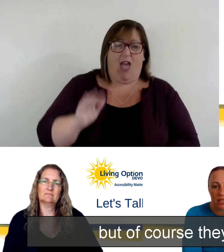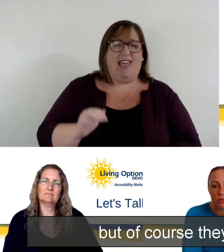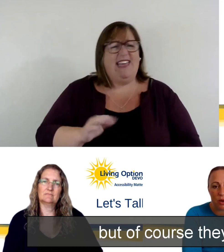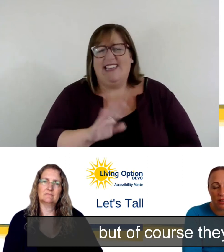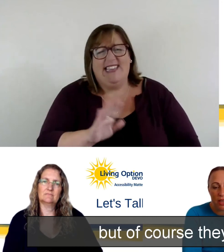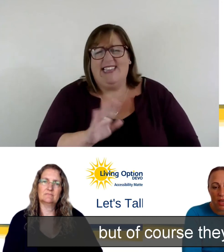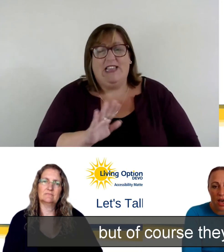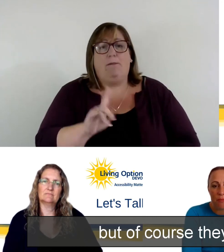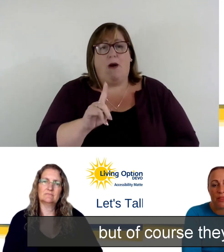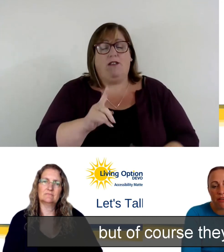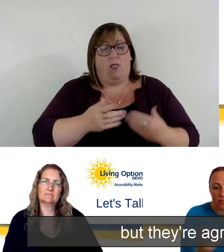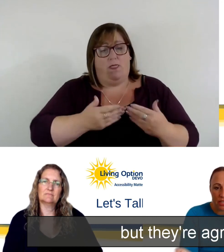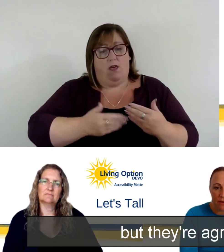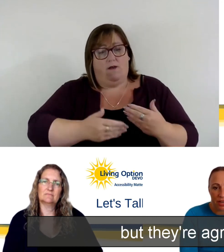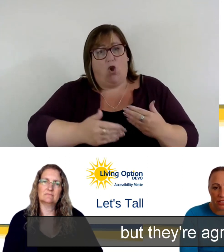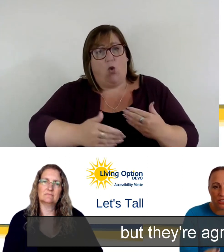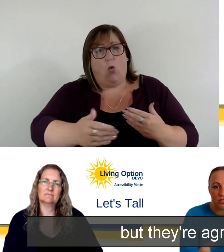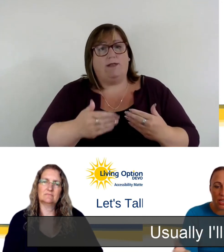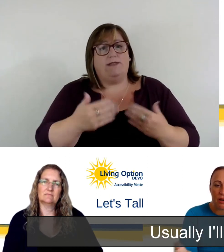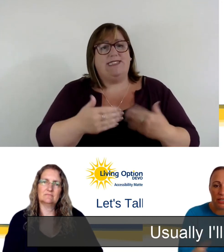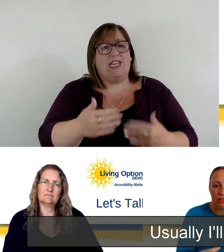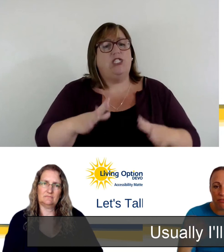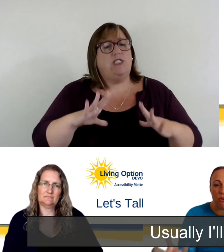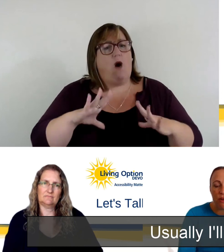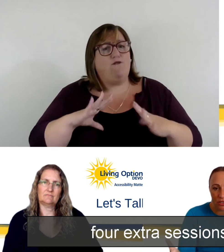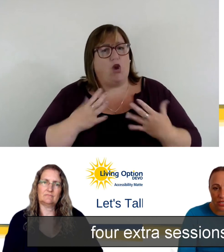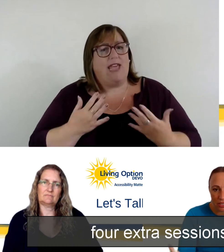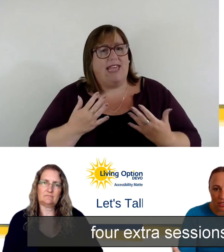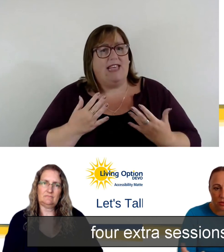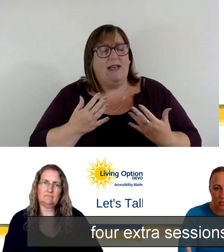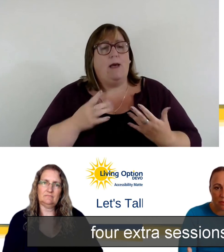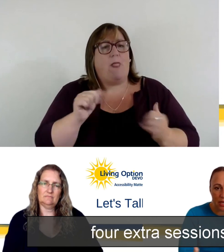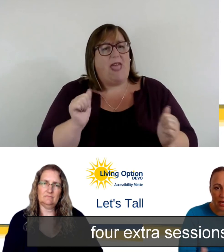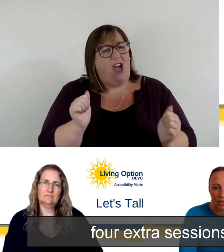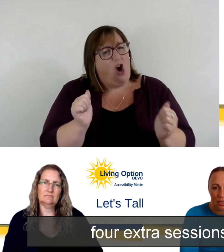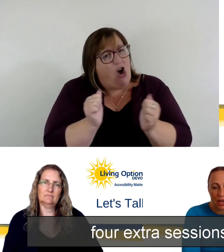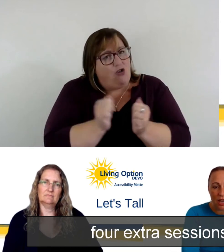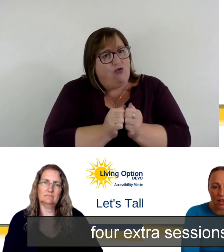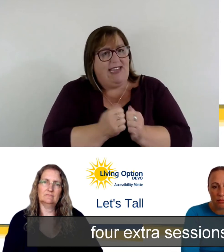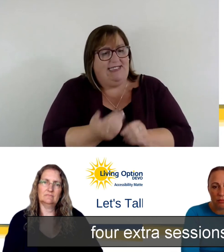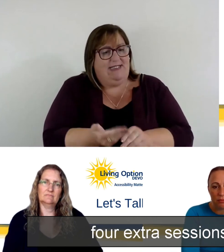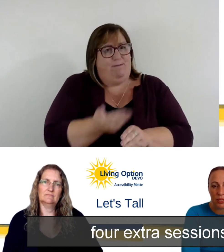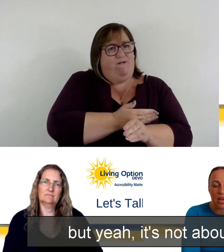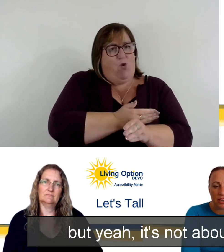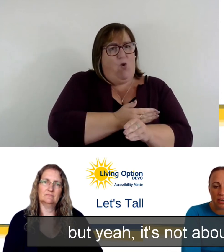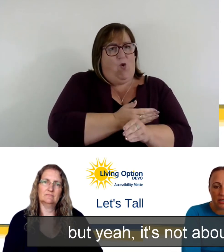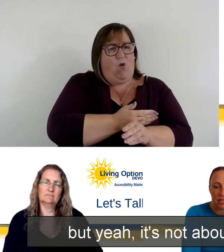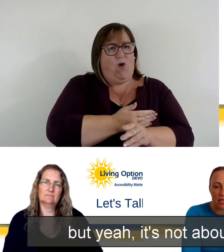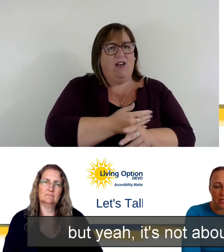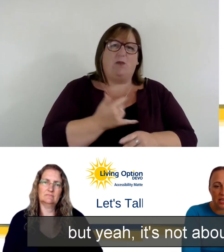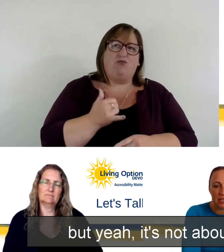they're free as well. But they're agreed up front. Usually I'll agree to 4 extra sessions with somebody. But